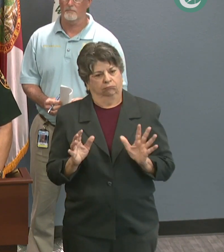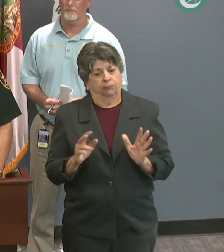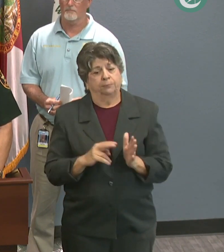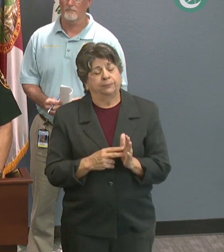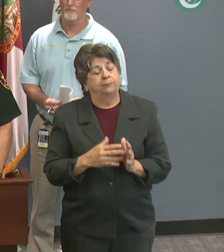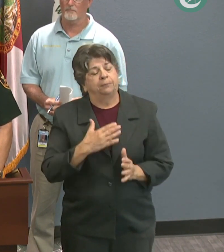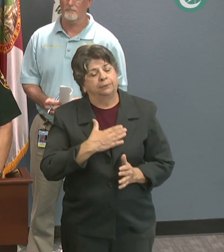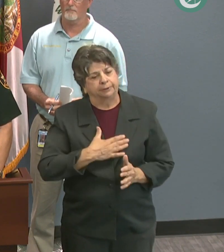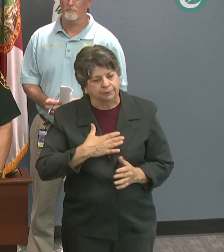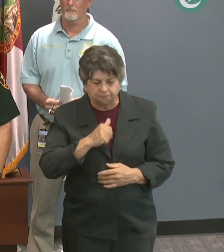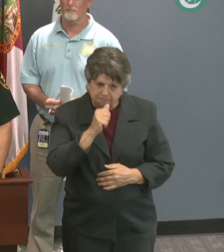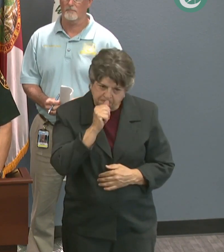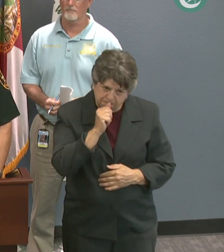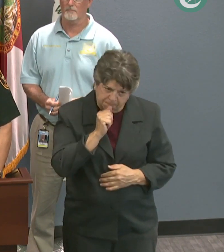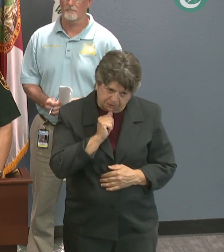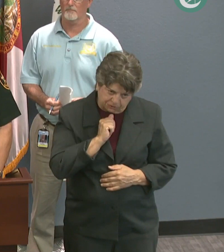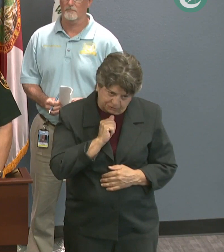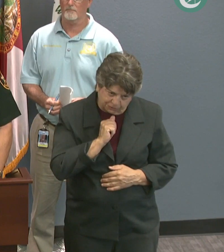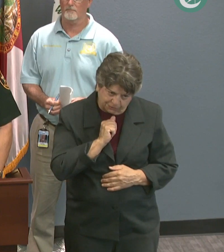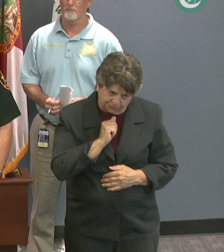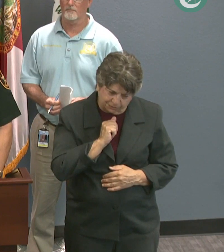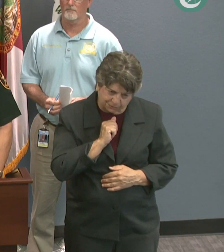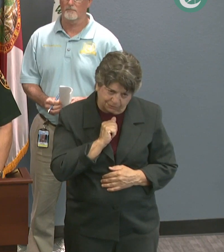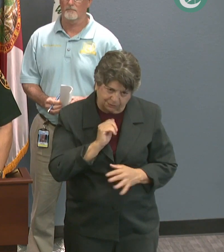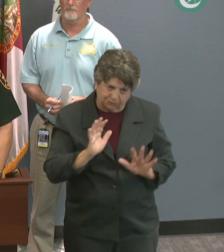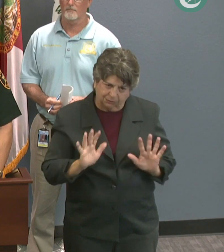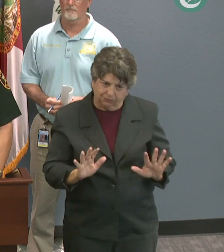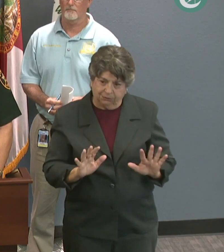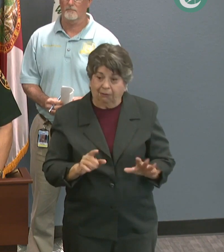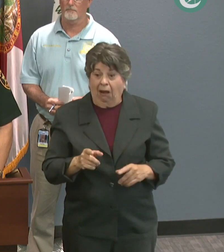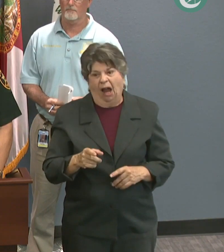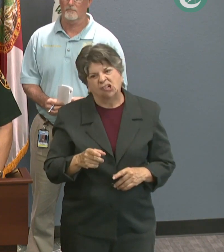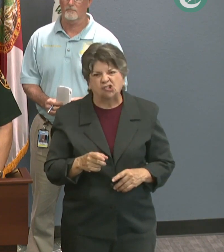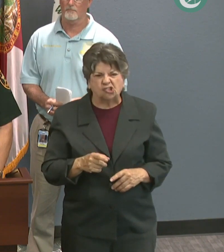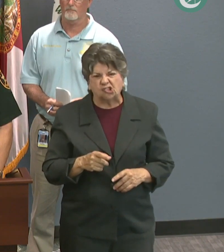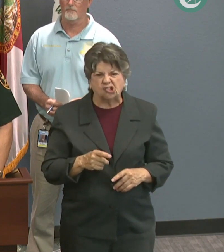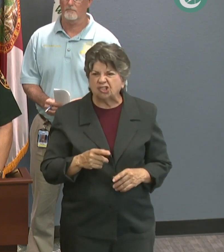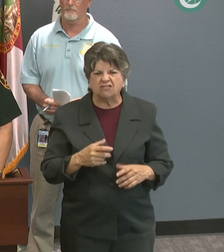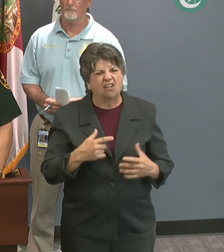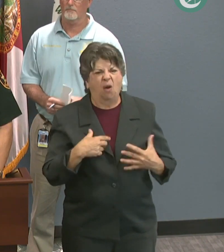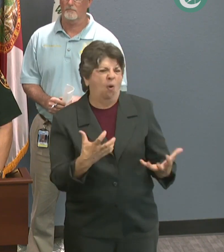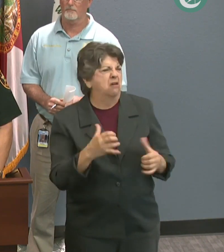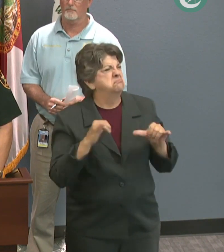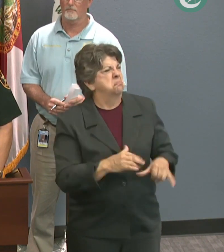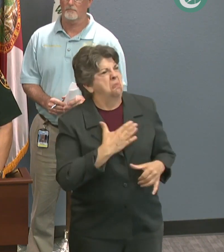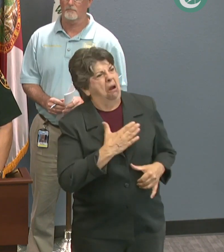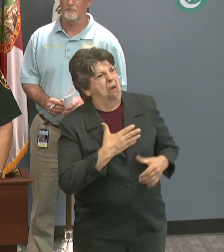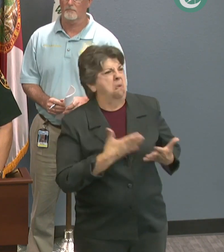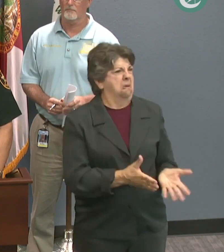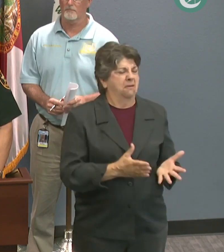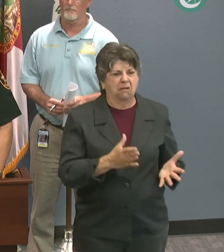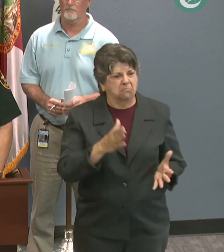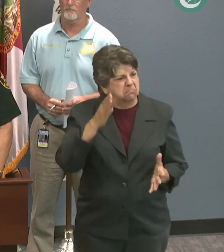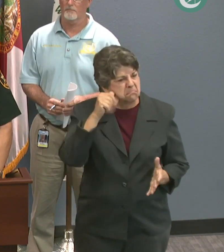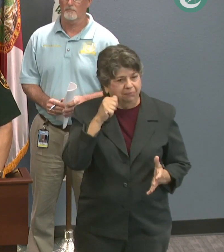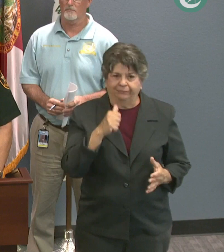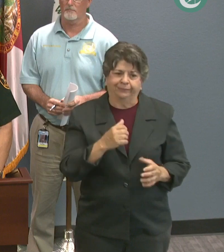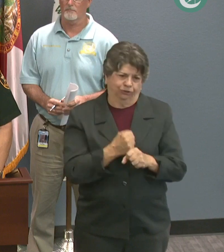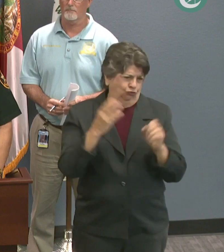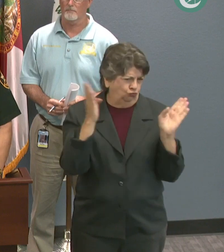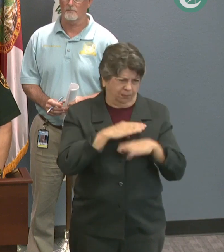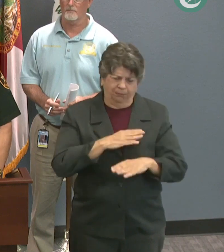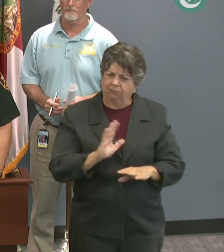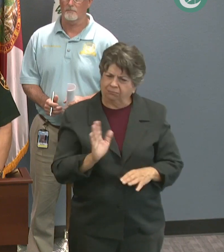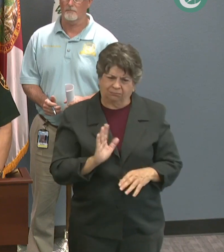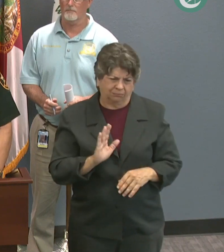Don't let those tempers flare. Don't get themselves in trouble. But remember, we're all in this together, and as a